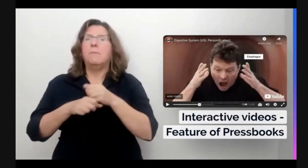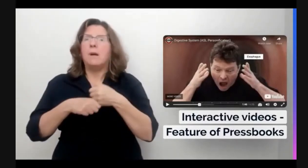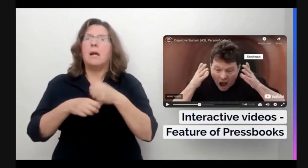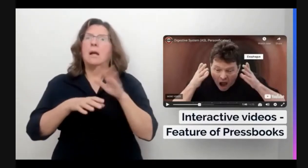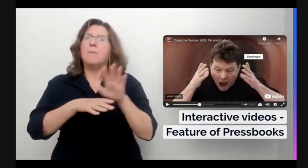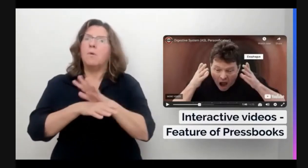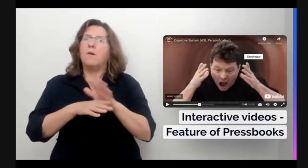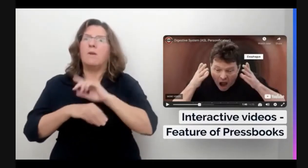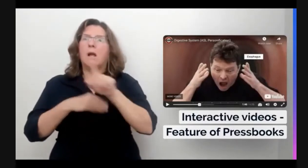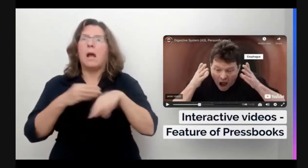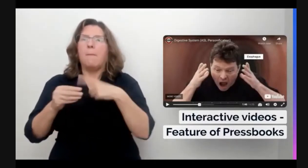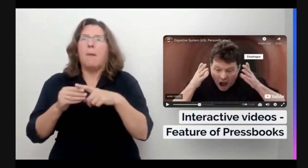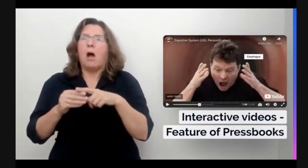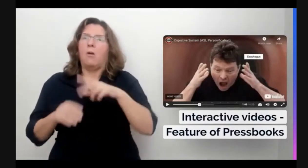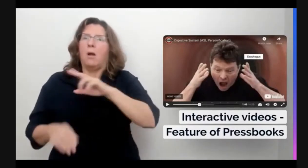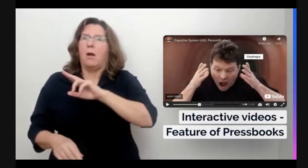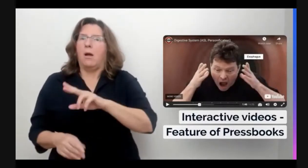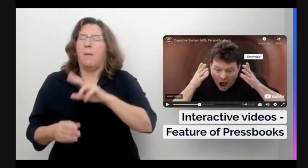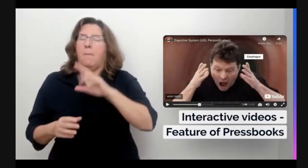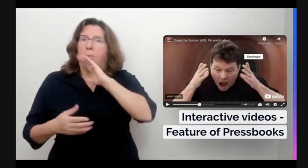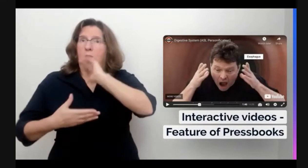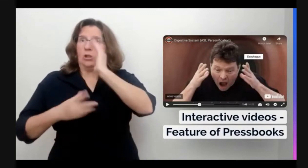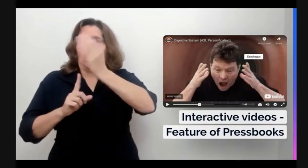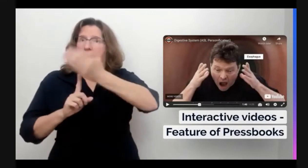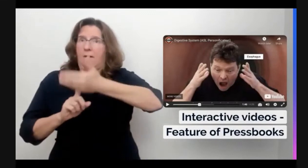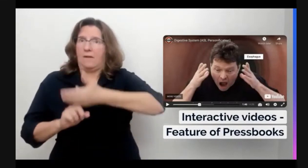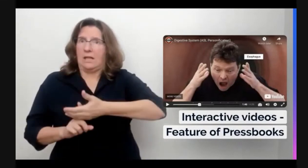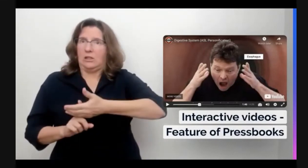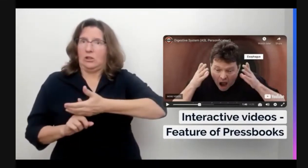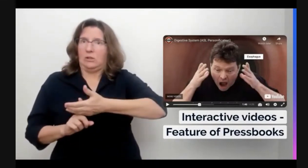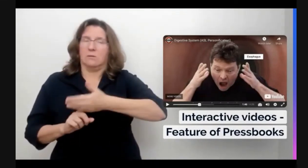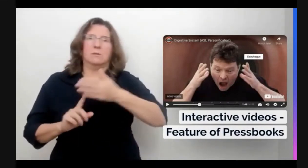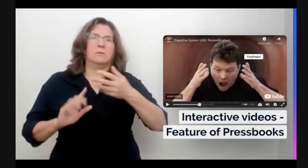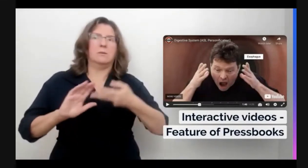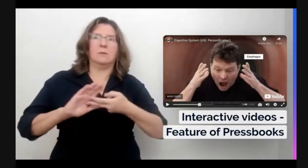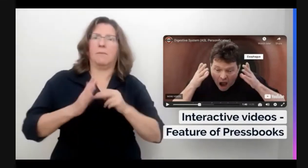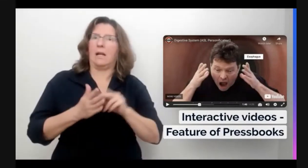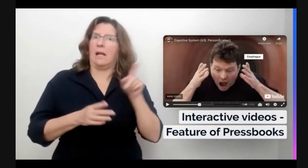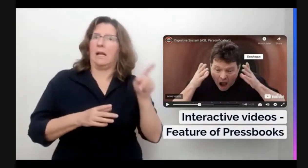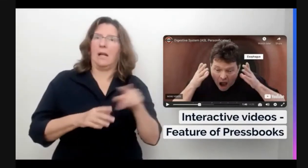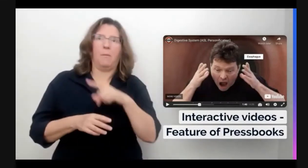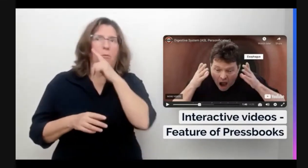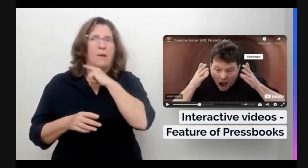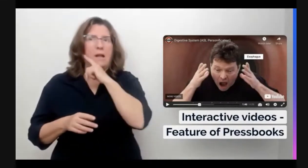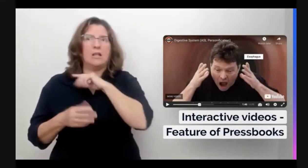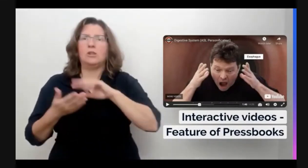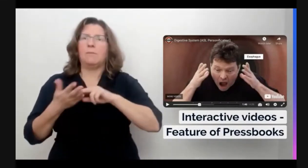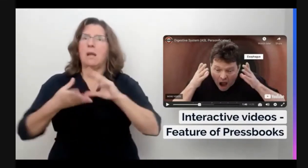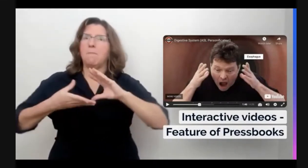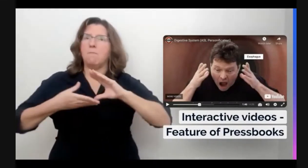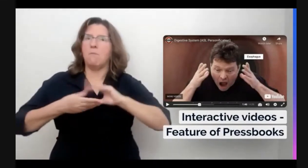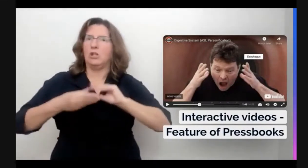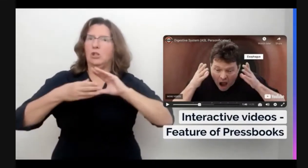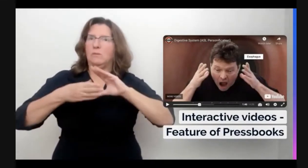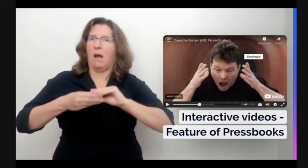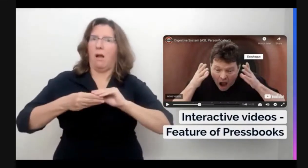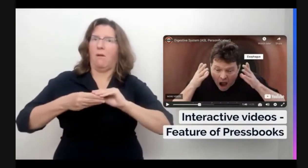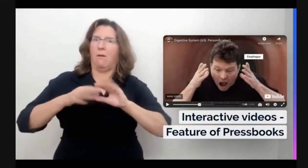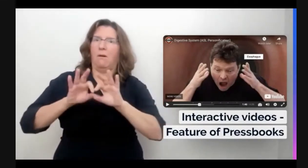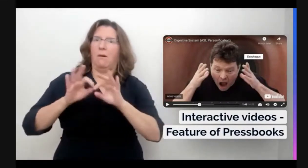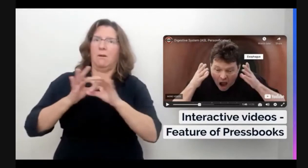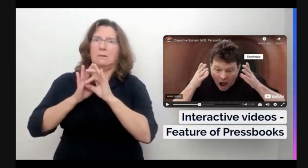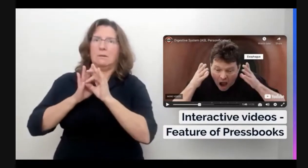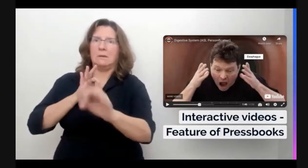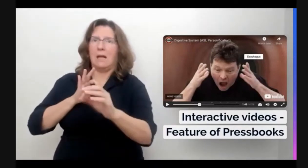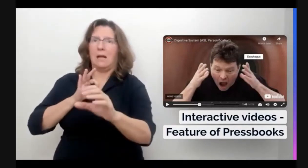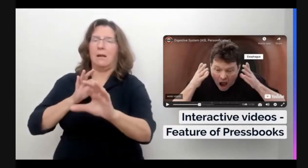Here's an example. This man's performance is a personification of a marshmallow